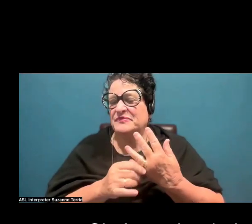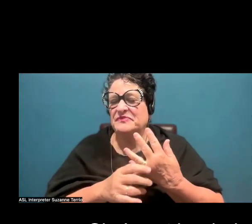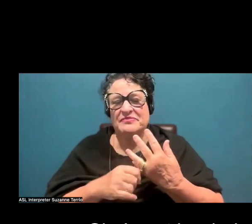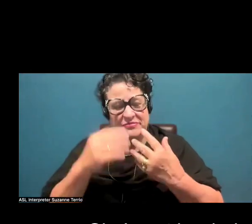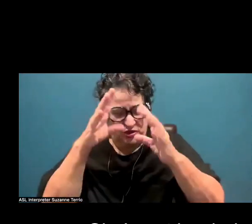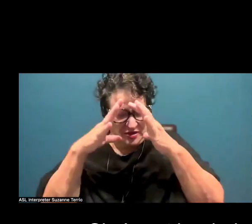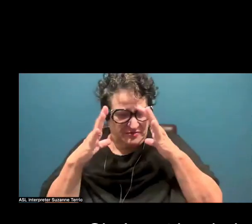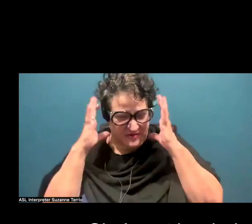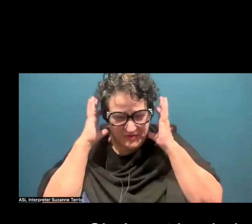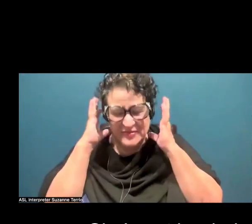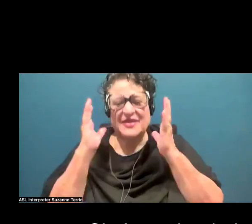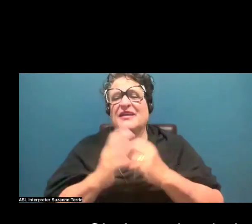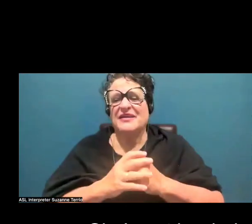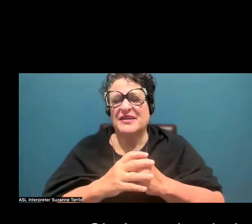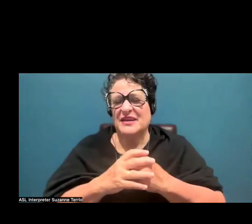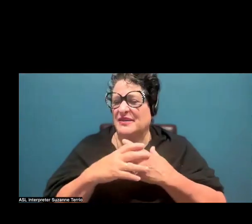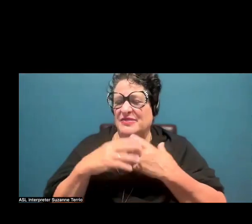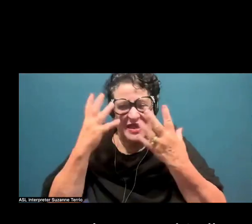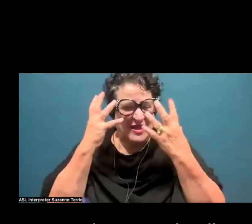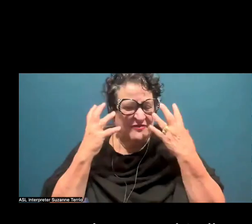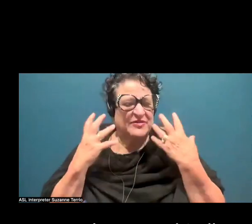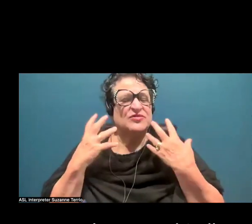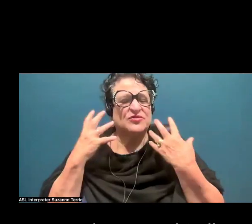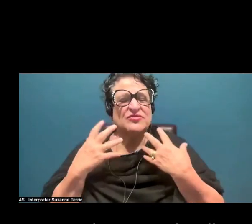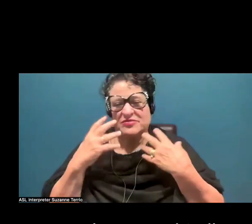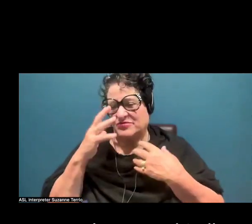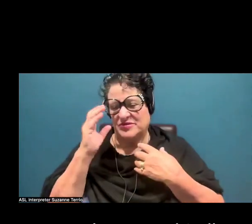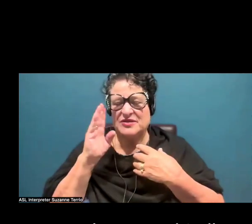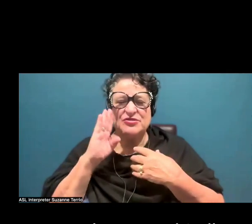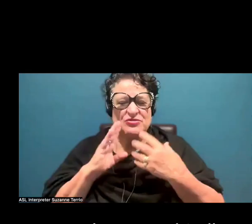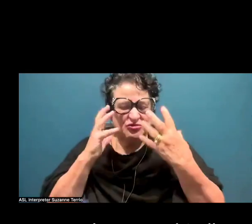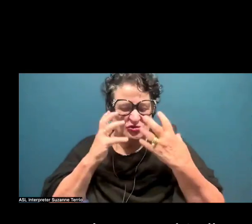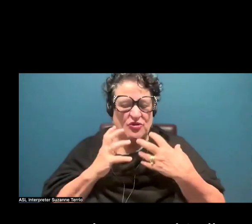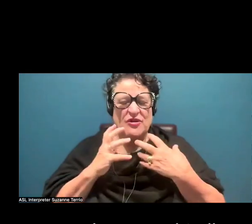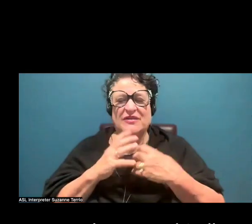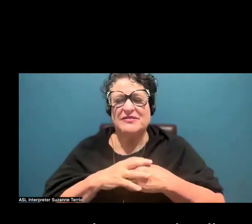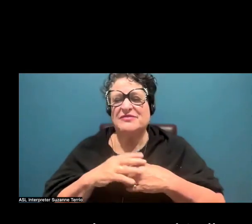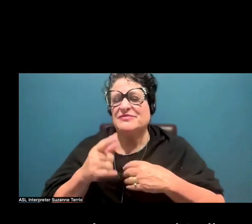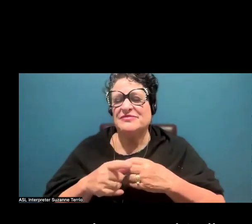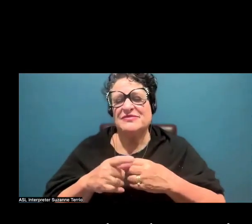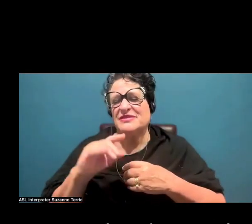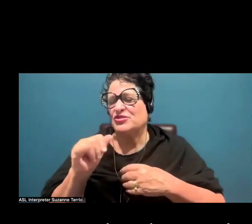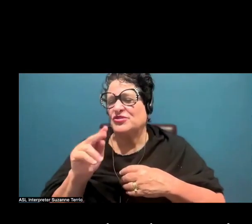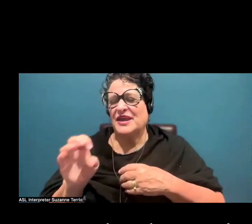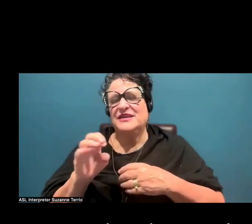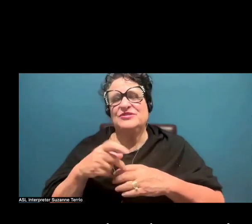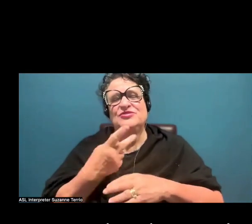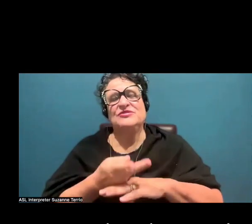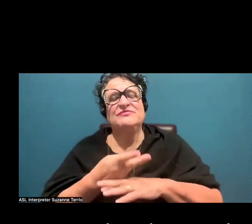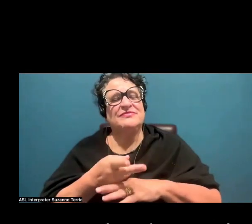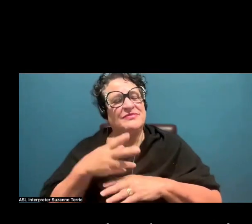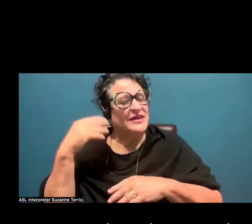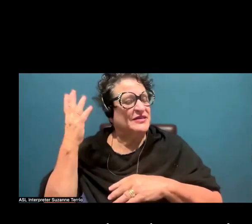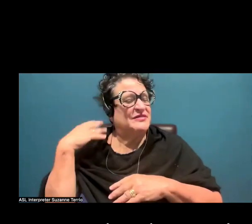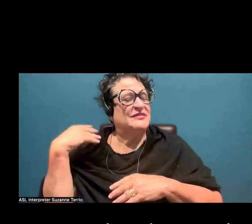pulled back, heavy and dark like her daughter's. Jane used to lie out in the boat as we drifted, her hair spread long and gleaming over Luce's